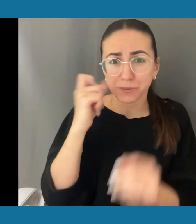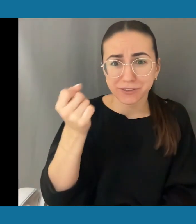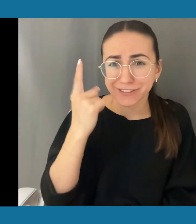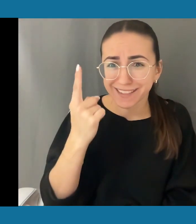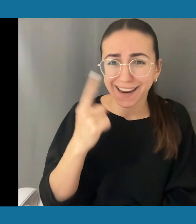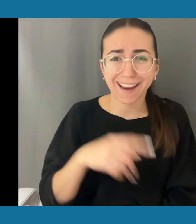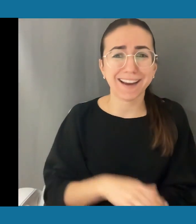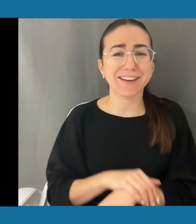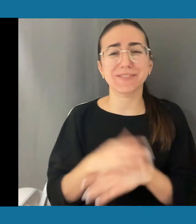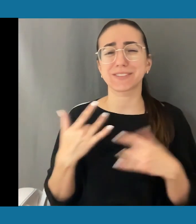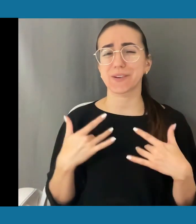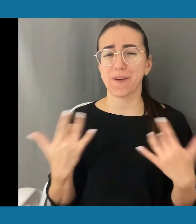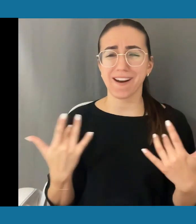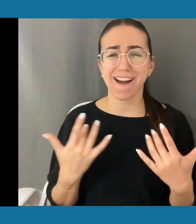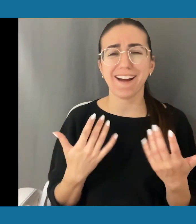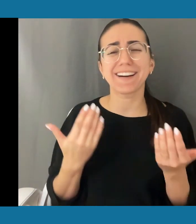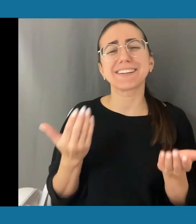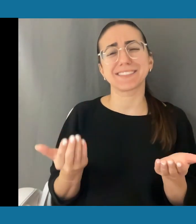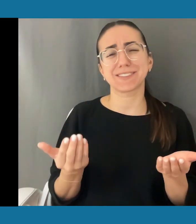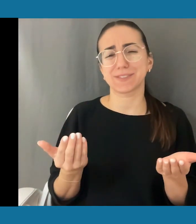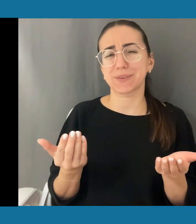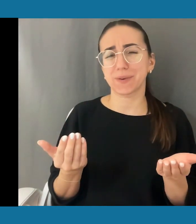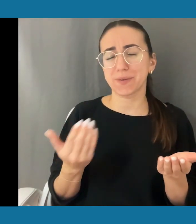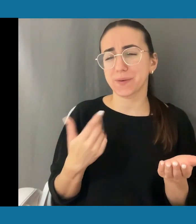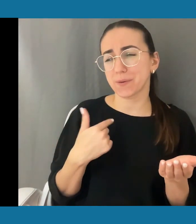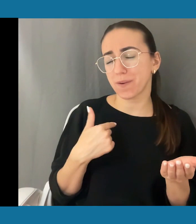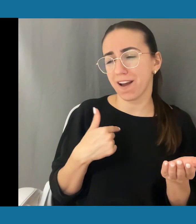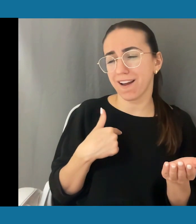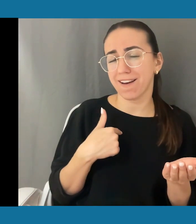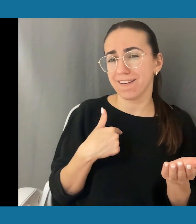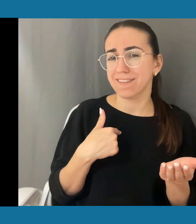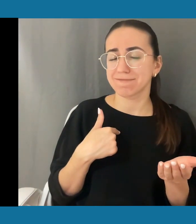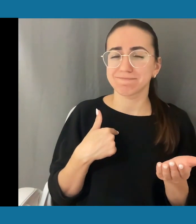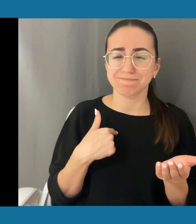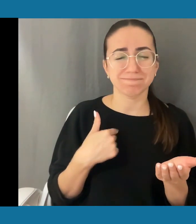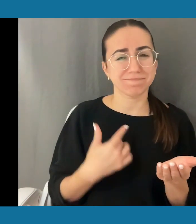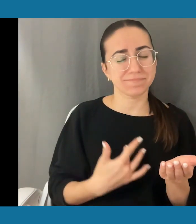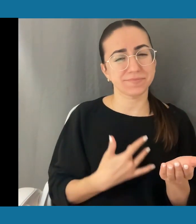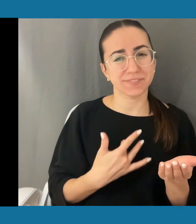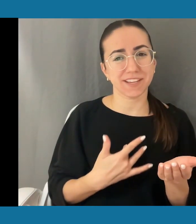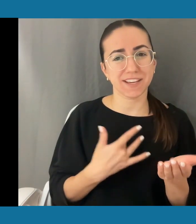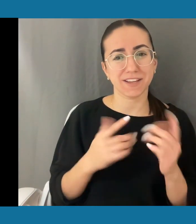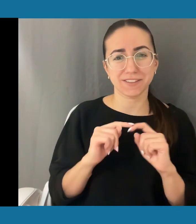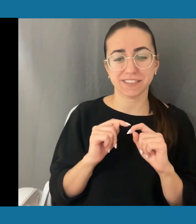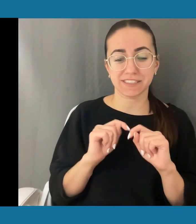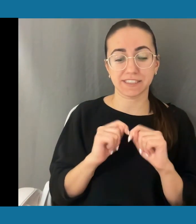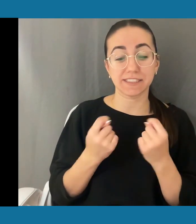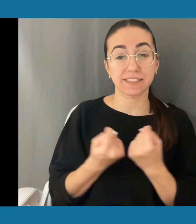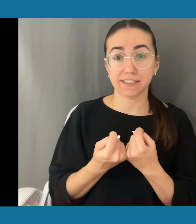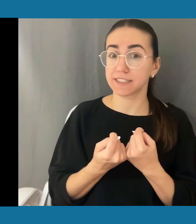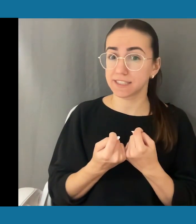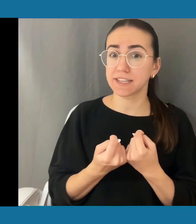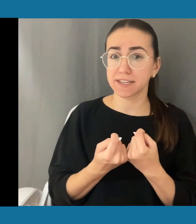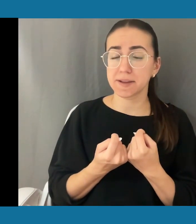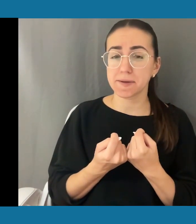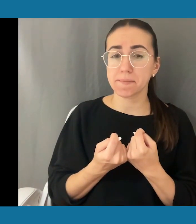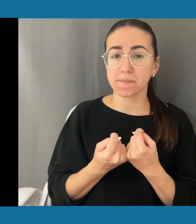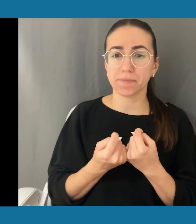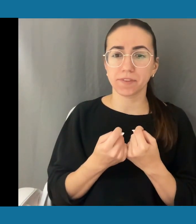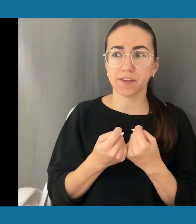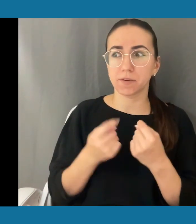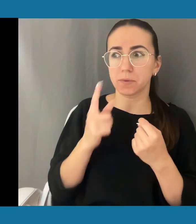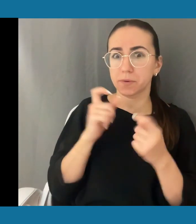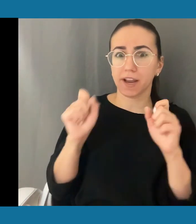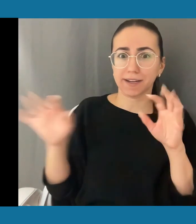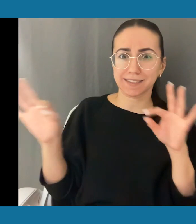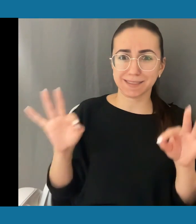And so very much so, I can see you could have a team of individuals to help kind of explain that. But it also reminded